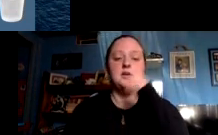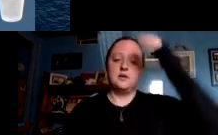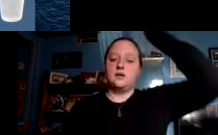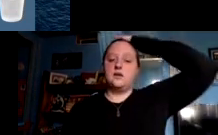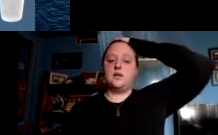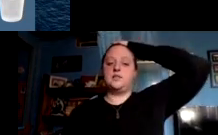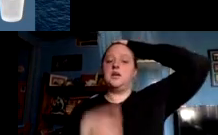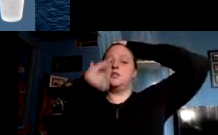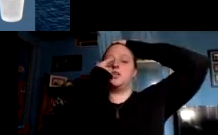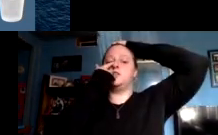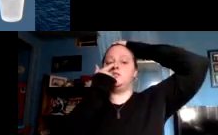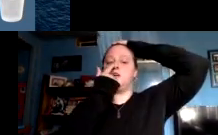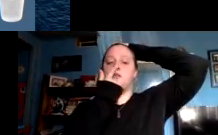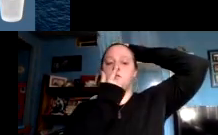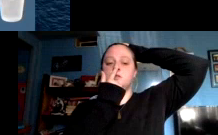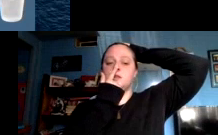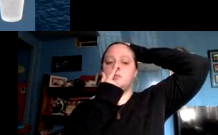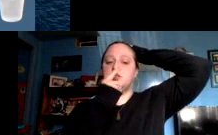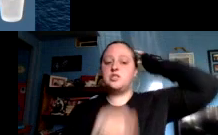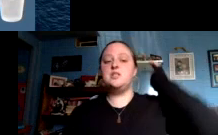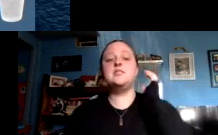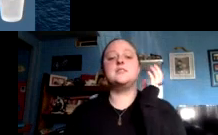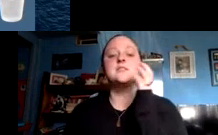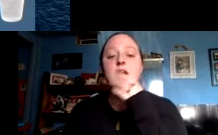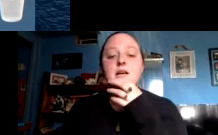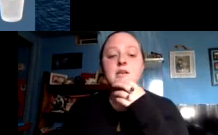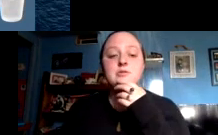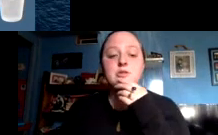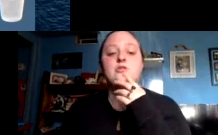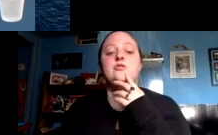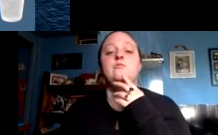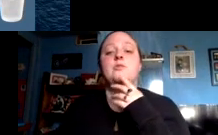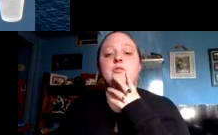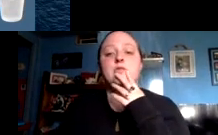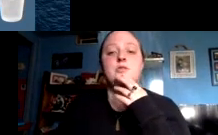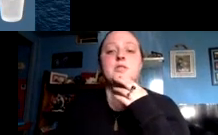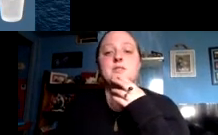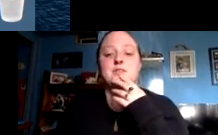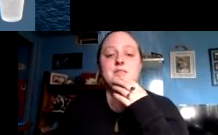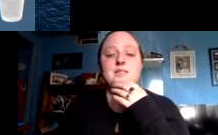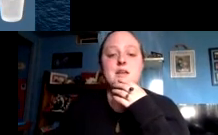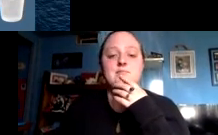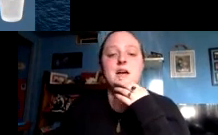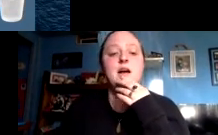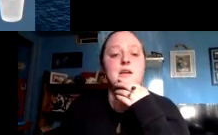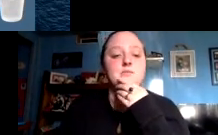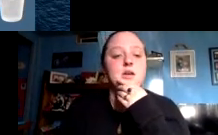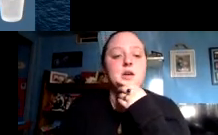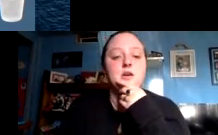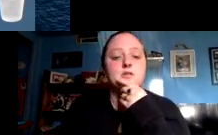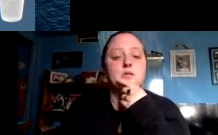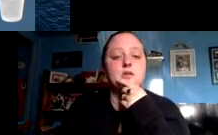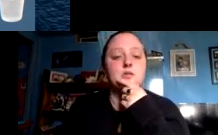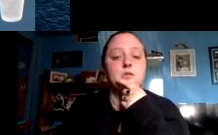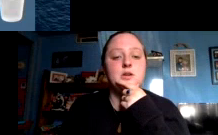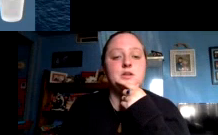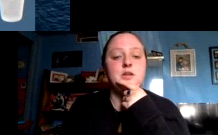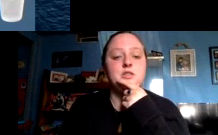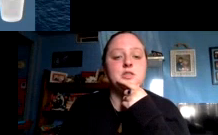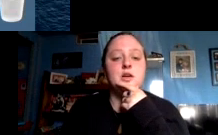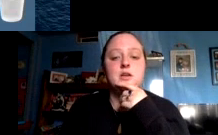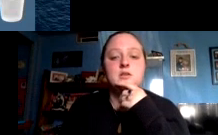head and touch her nose, but she is not able to do both of those things at the same time. So